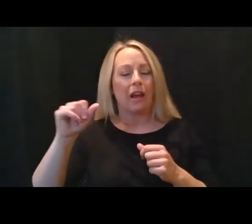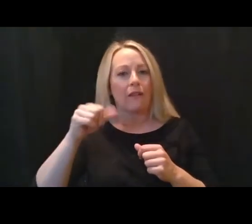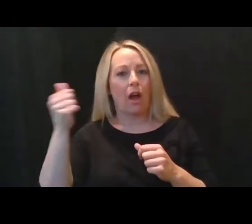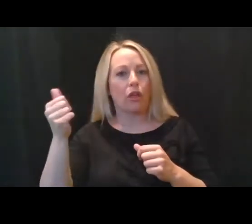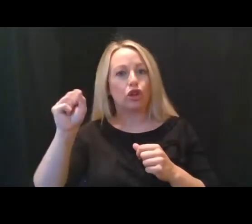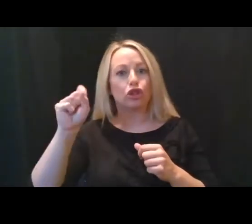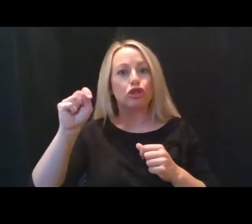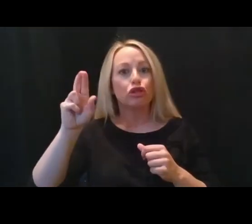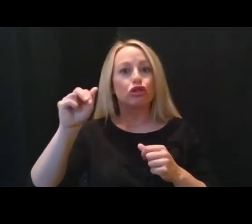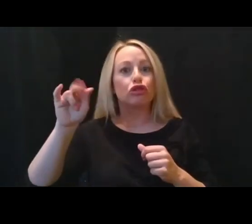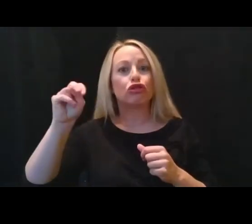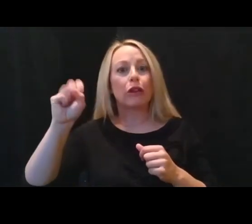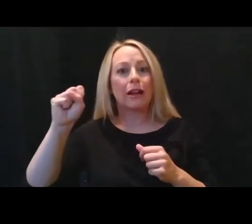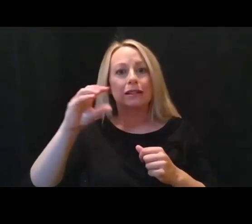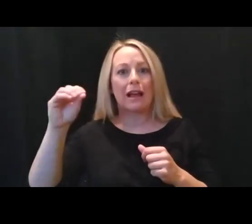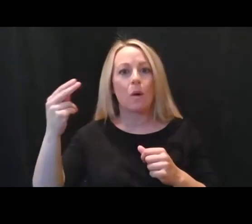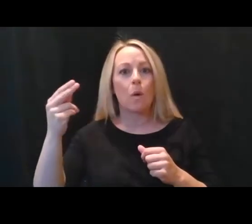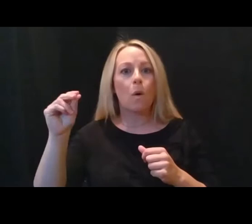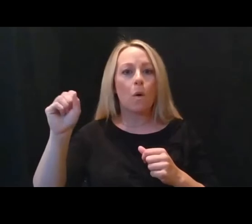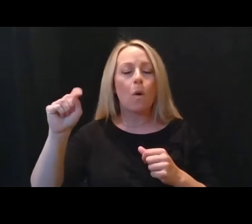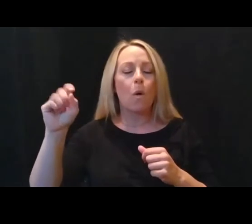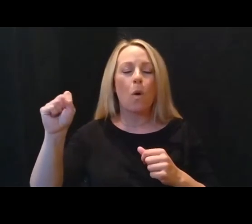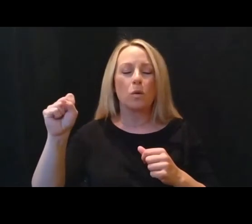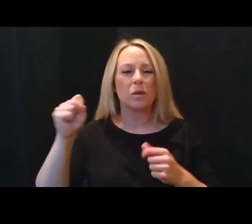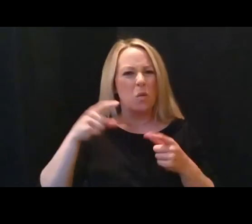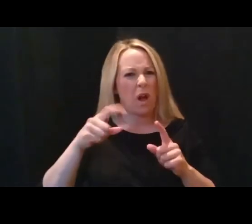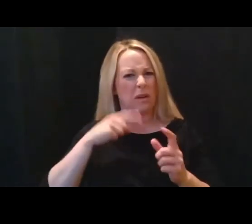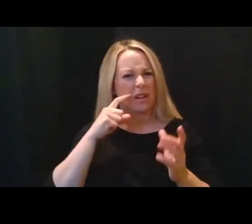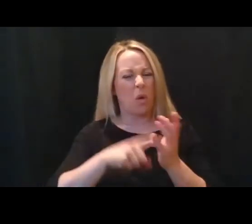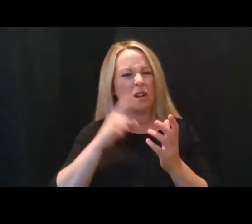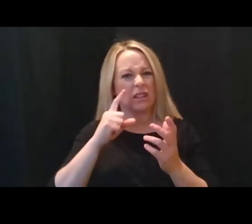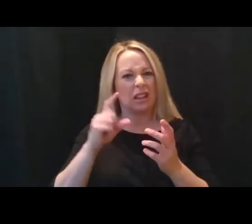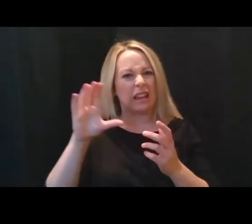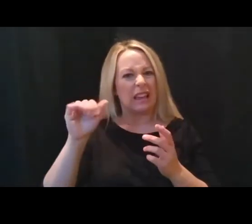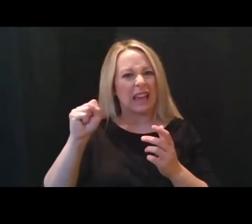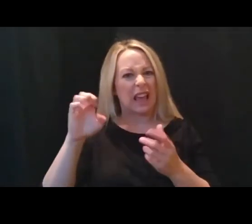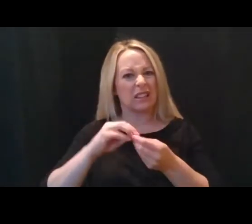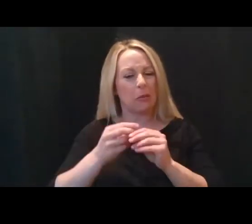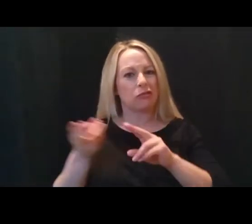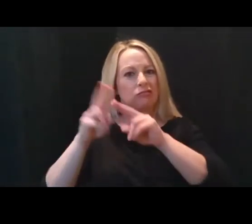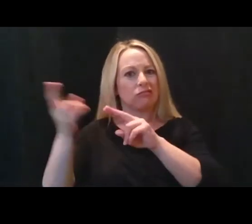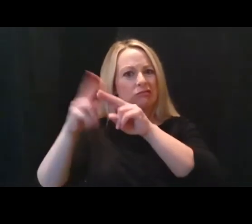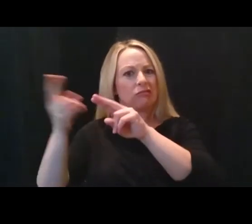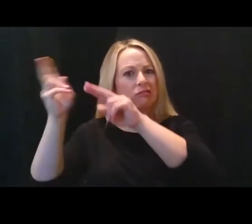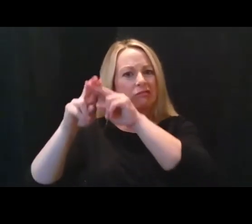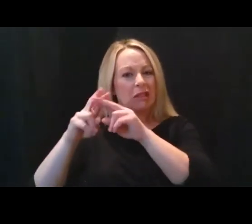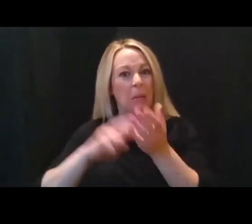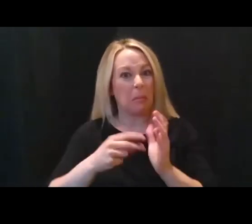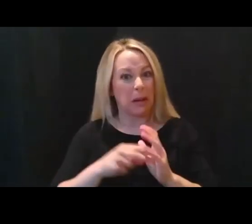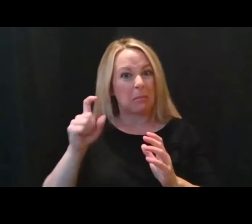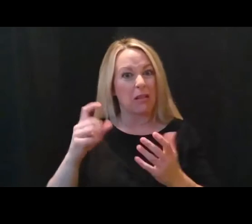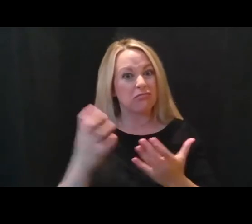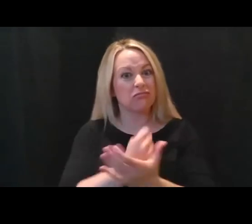we are seeing cases rise to uncomfortable levels again. The time to act is now. We each have a